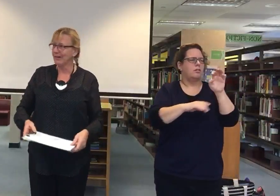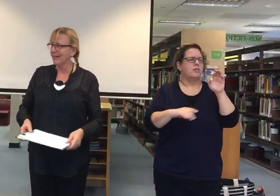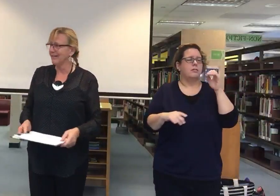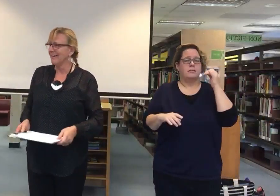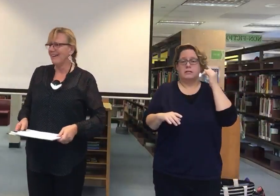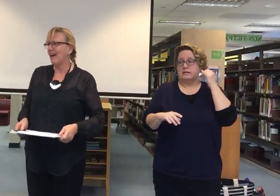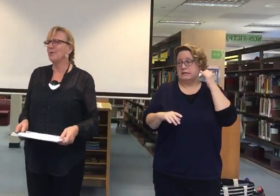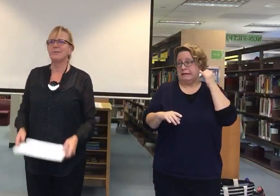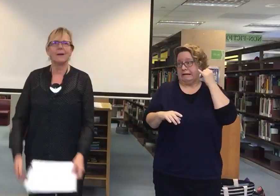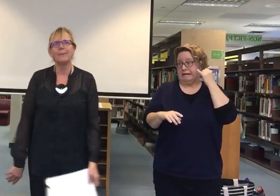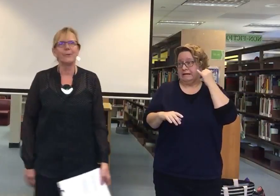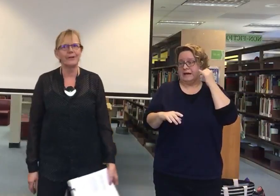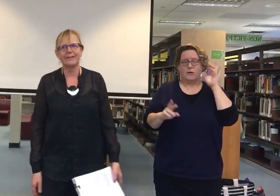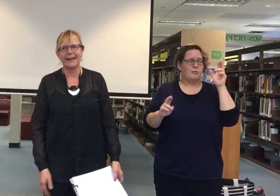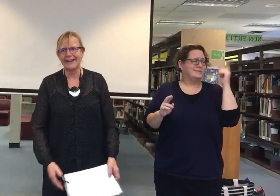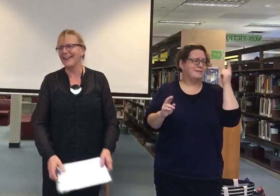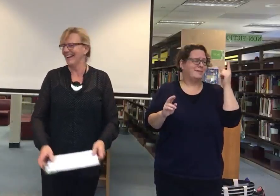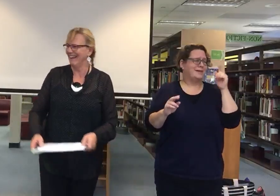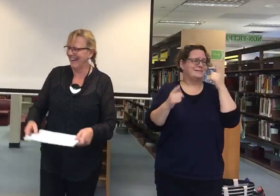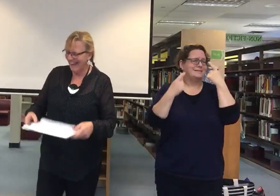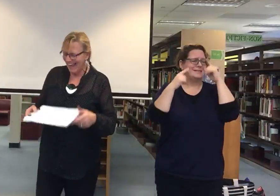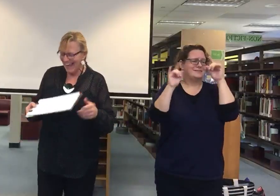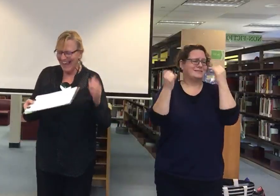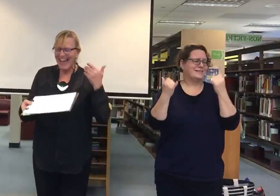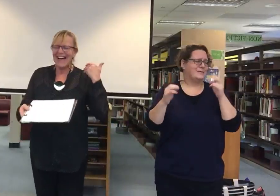all worked, I hope something worked today.